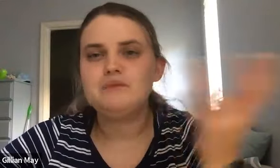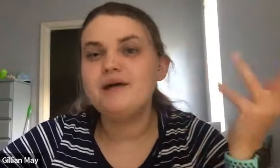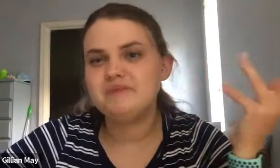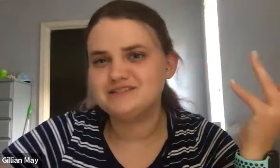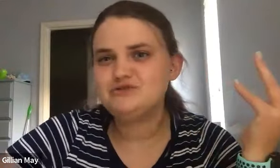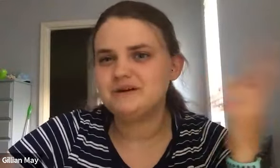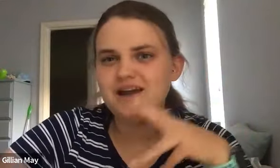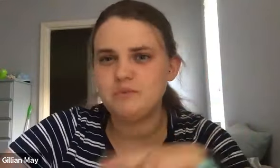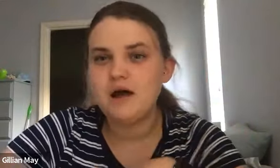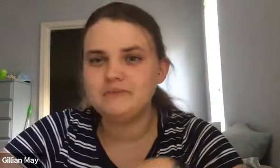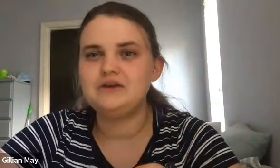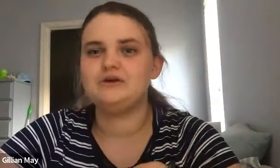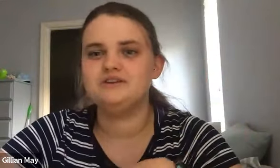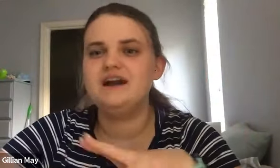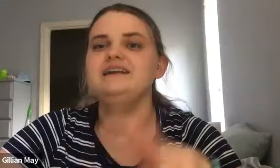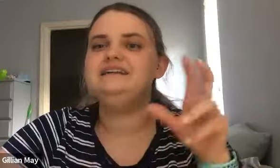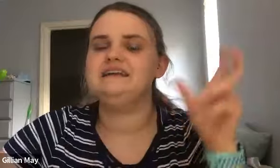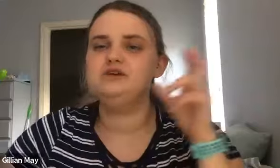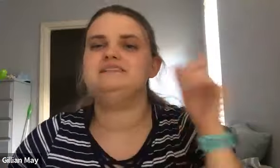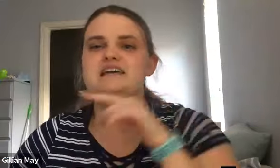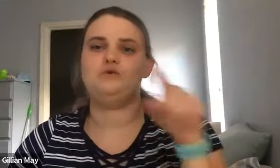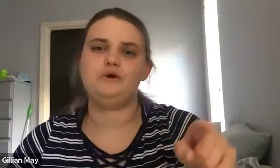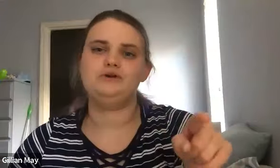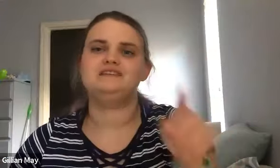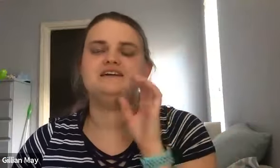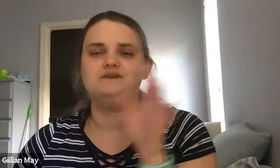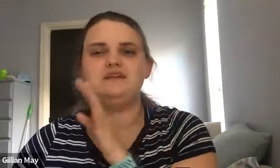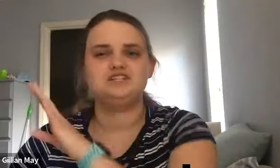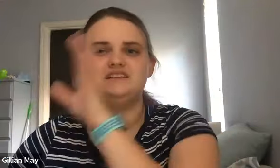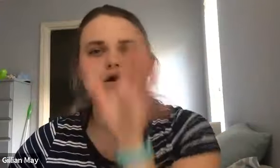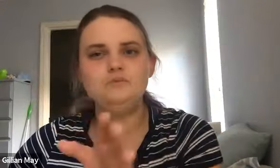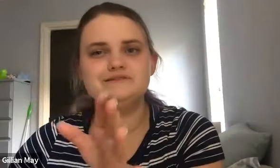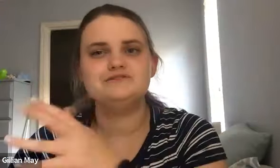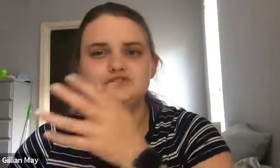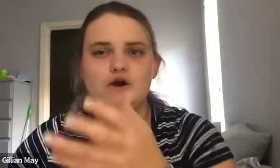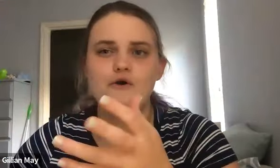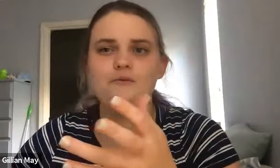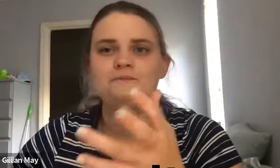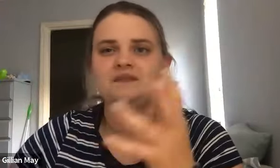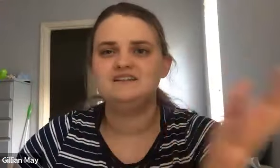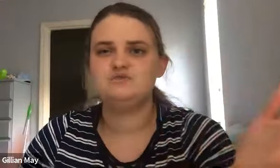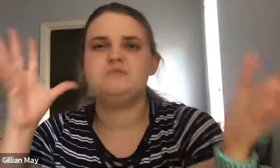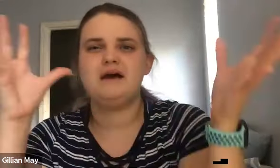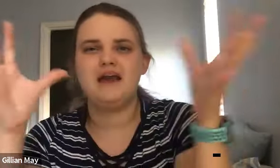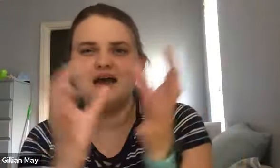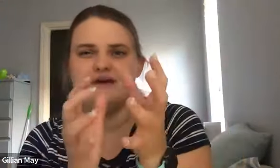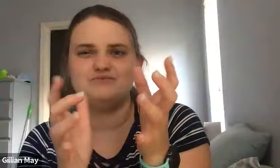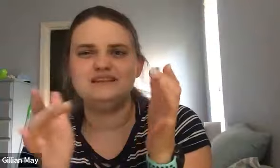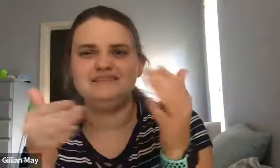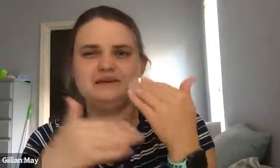a problem at school, but kind of a problem here. You kind of need to hear me saying the words. I feel that just helps. So doing them on my iPad really